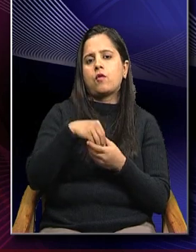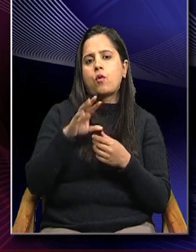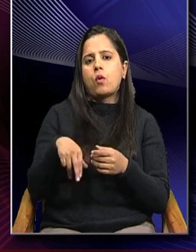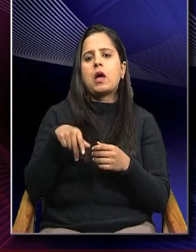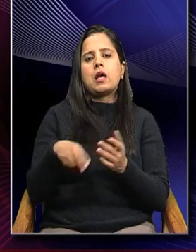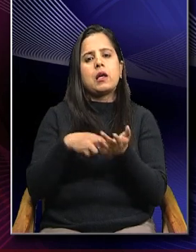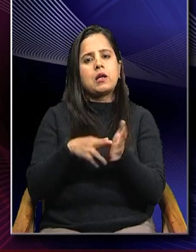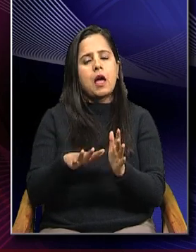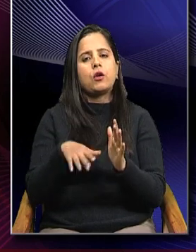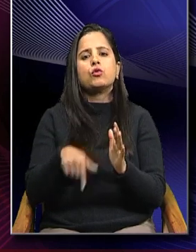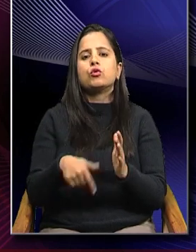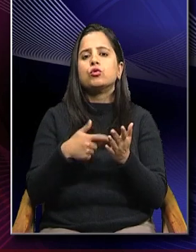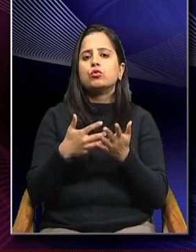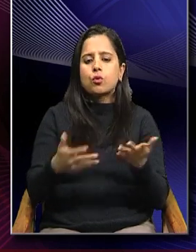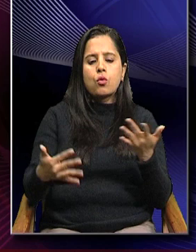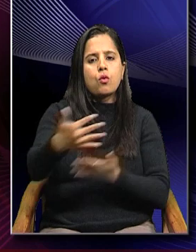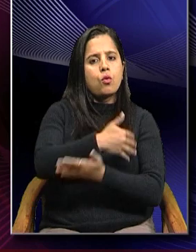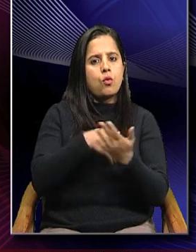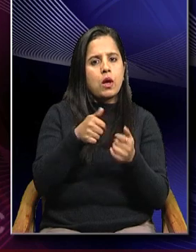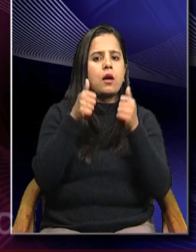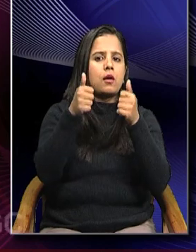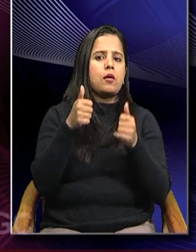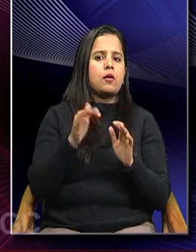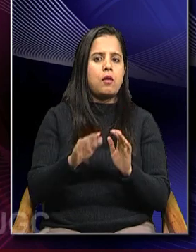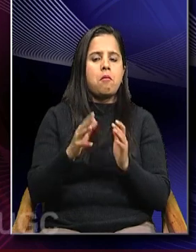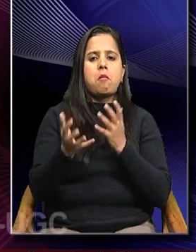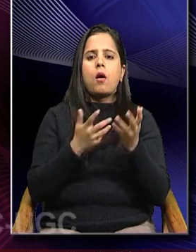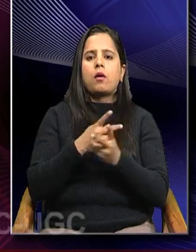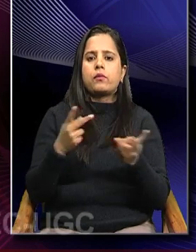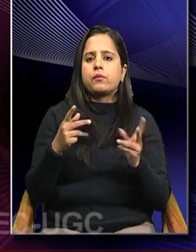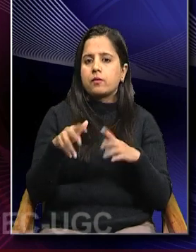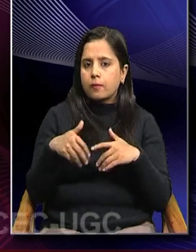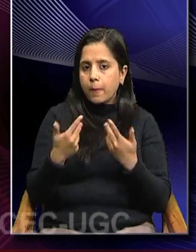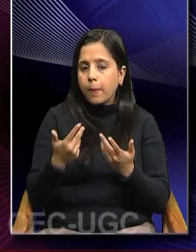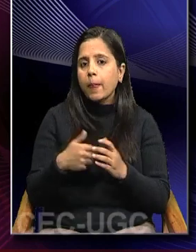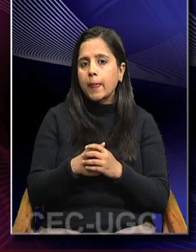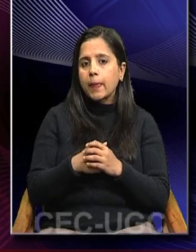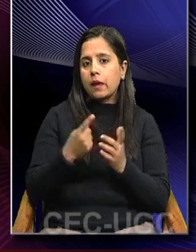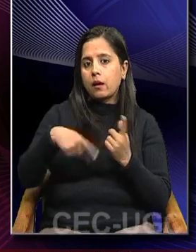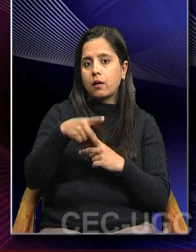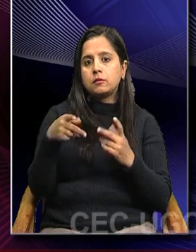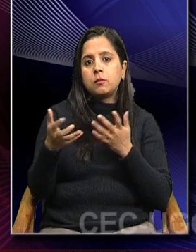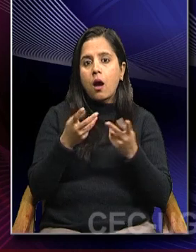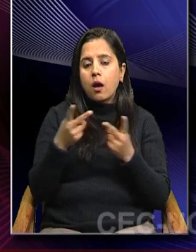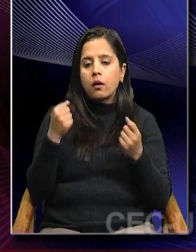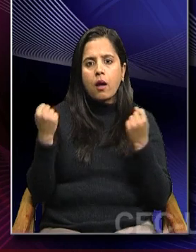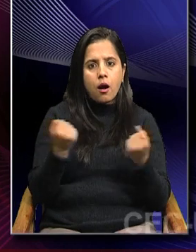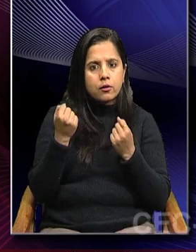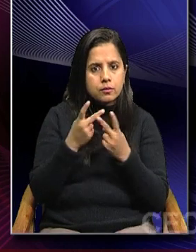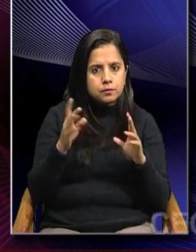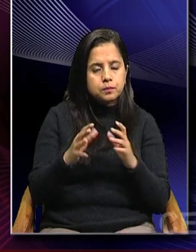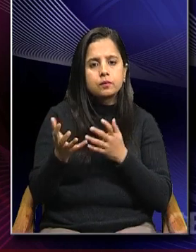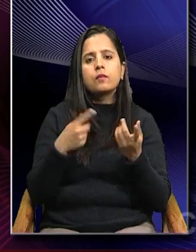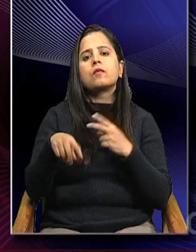natural resources which are needed as inputs by marketers, or they are affected by marketing activities of a